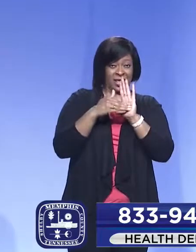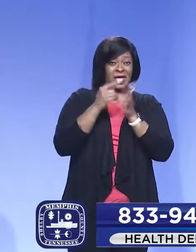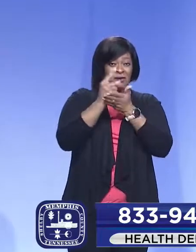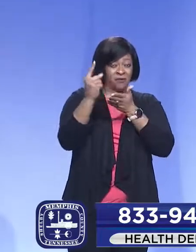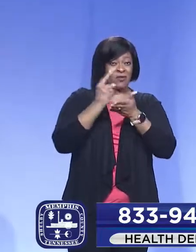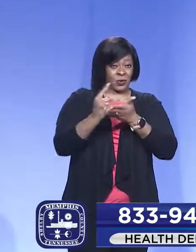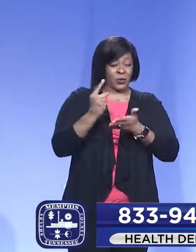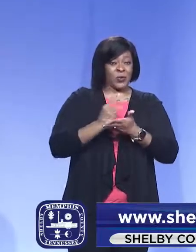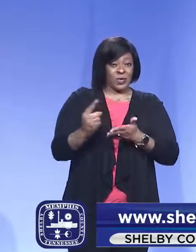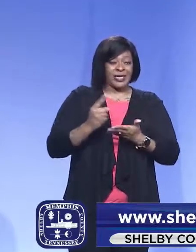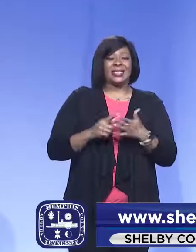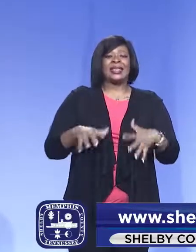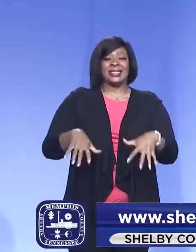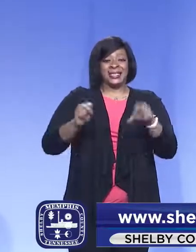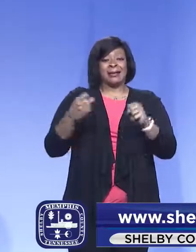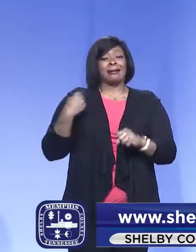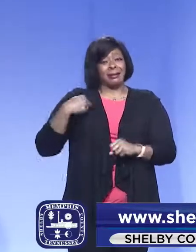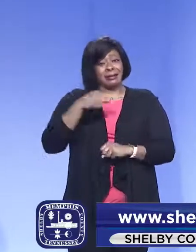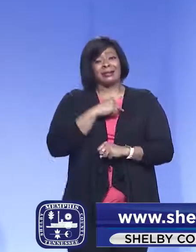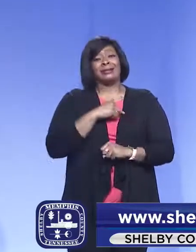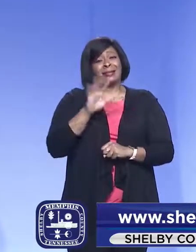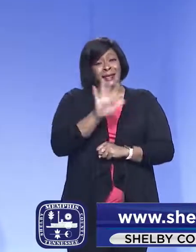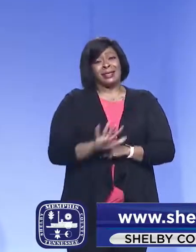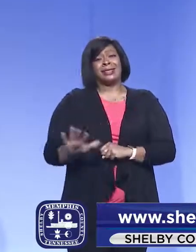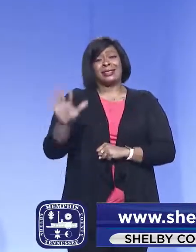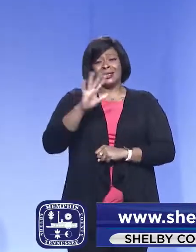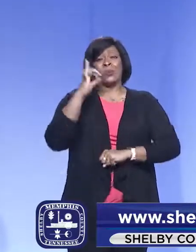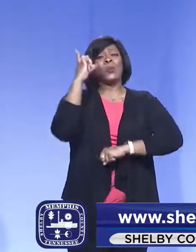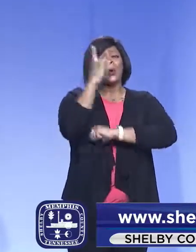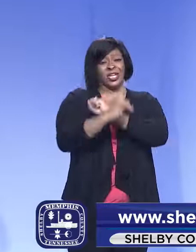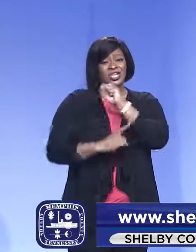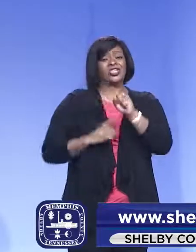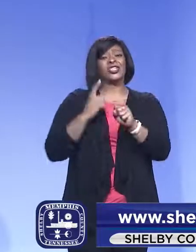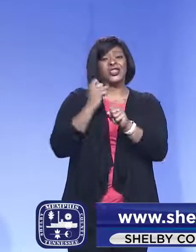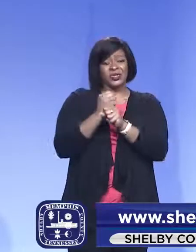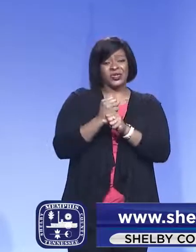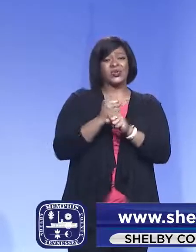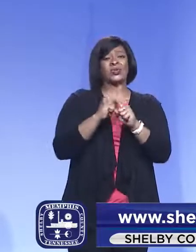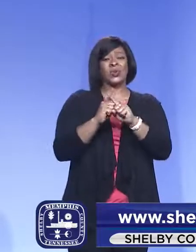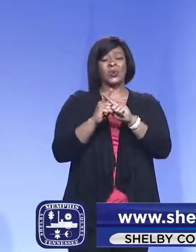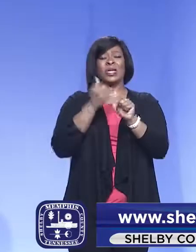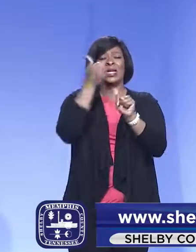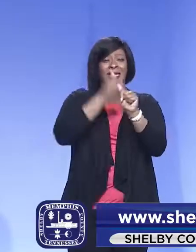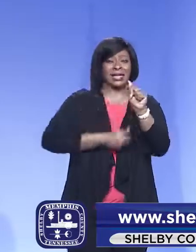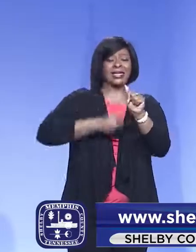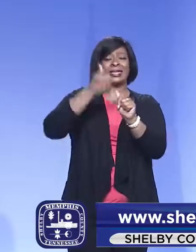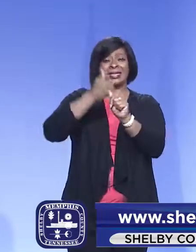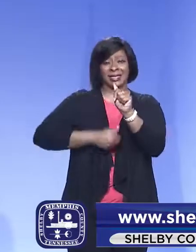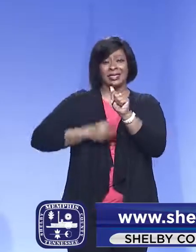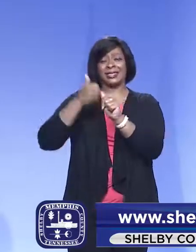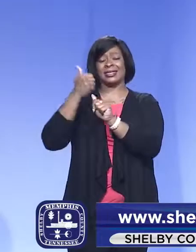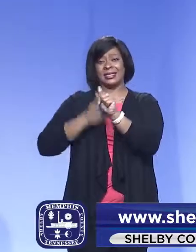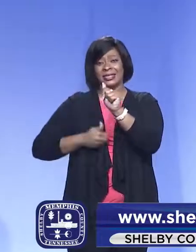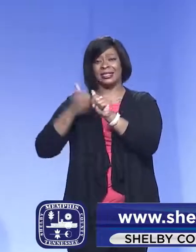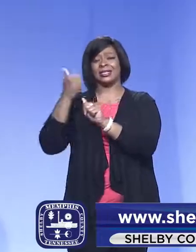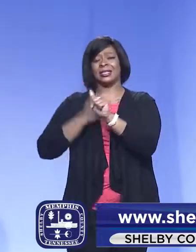week, it would take us at least a year to reach herd level